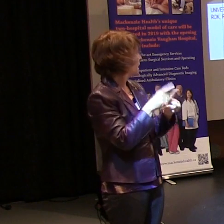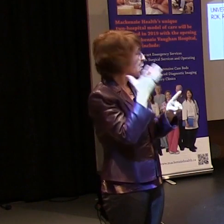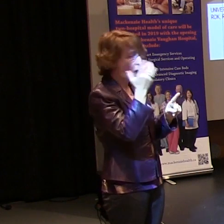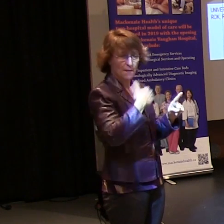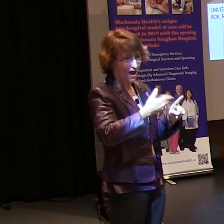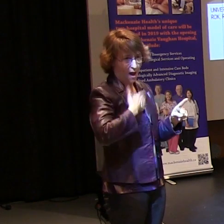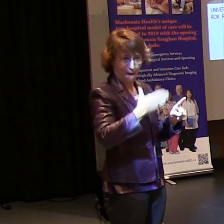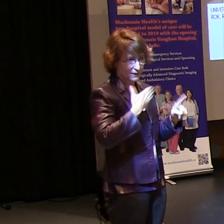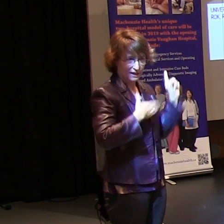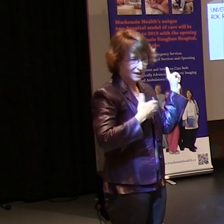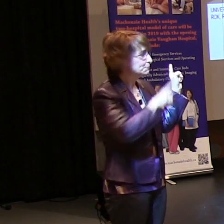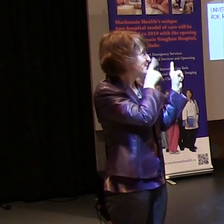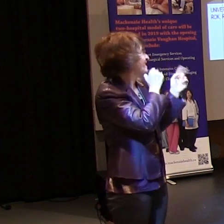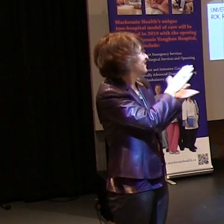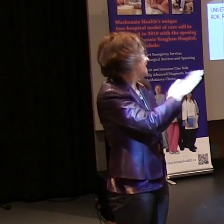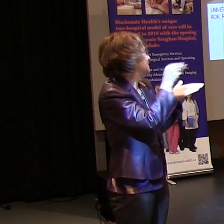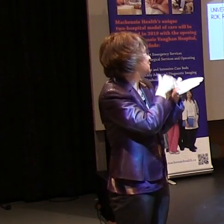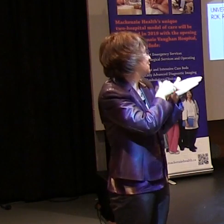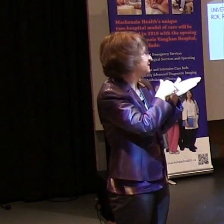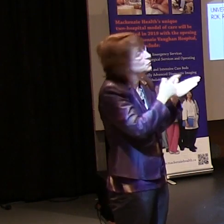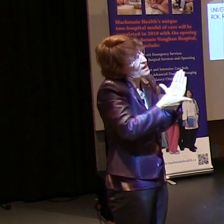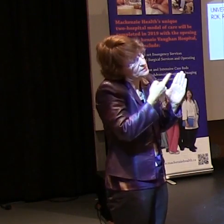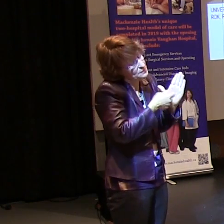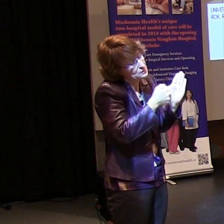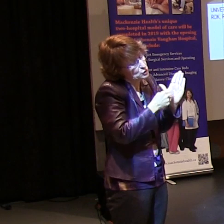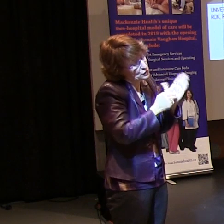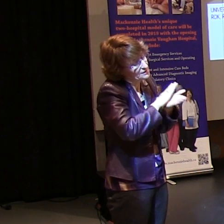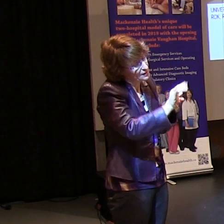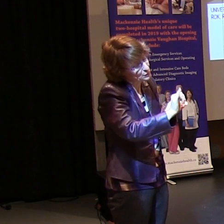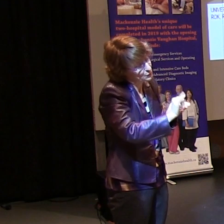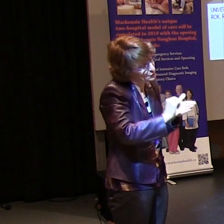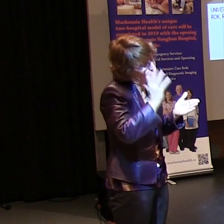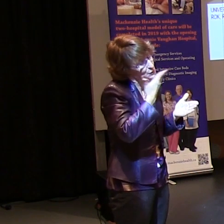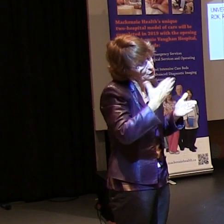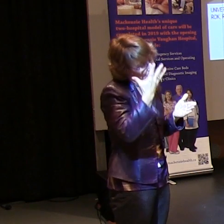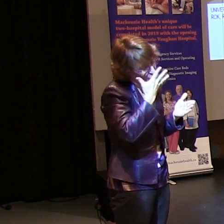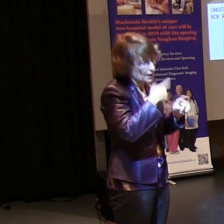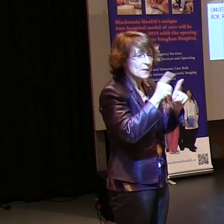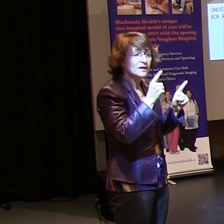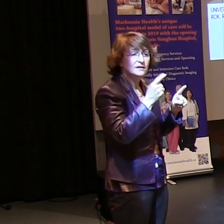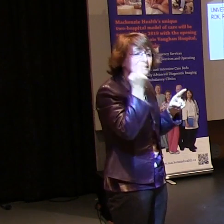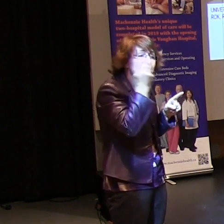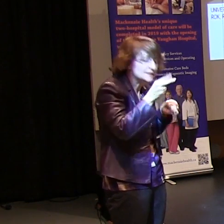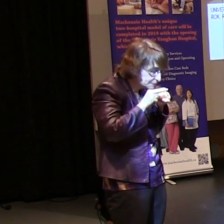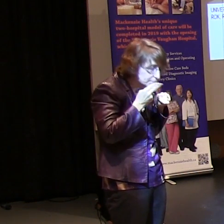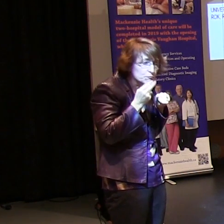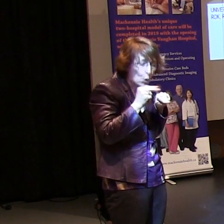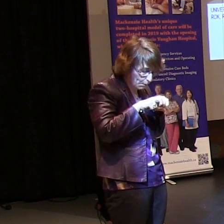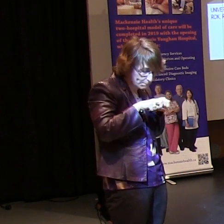picture. It's not really the nice nurse. Sometimes this can make me happy as well. But the small bench